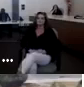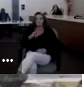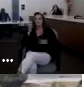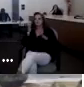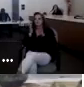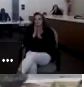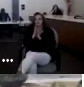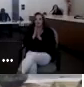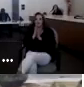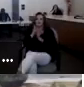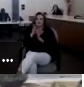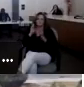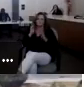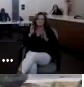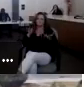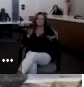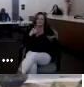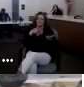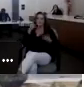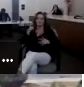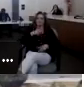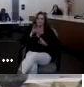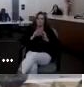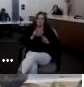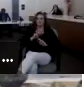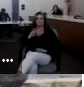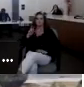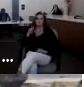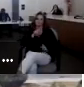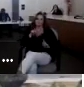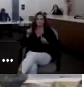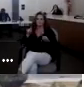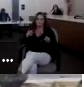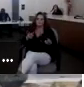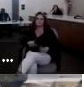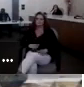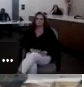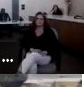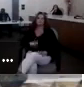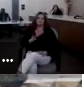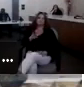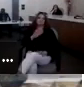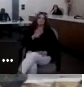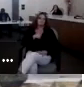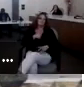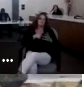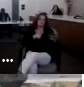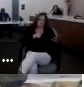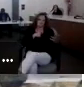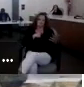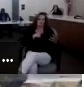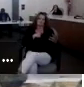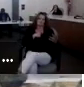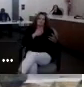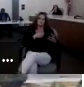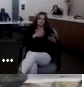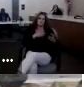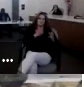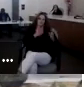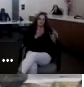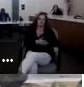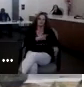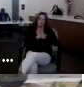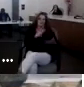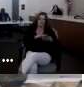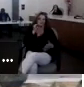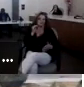pedestrians, vehicle traffic as well. Pedestrian, the bus and policeman circled here, delivering students and visitors to the campus